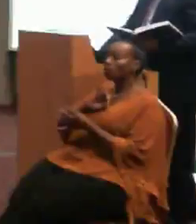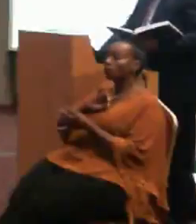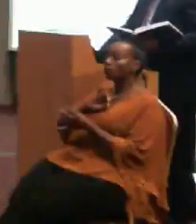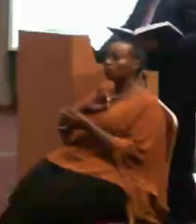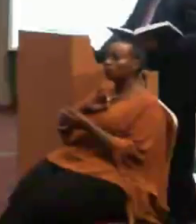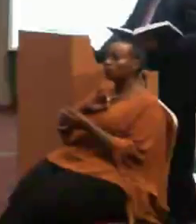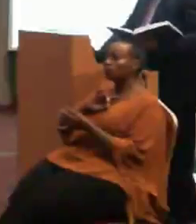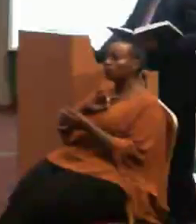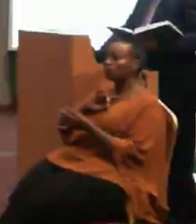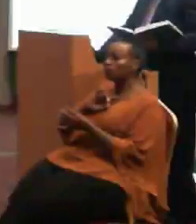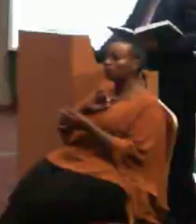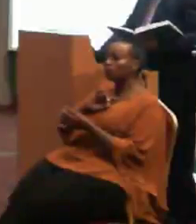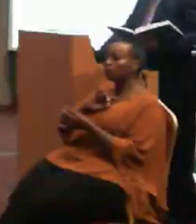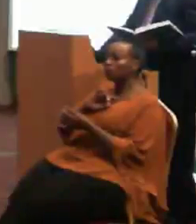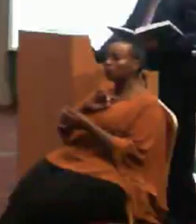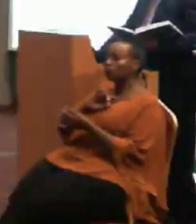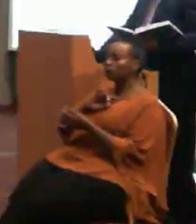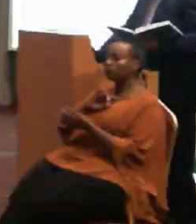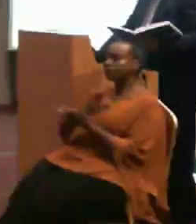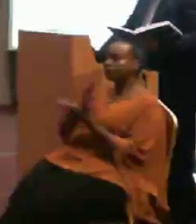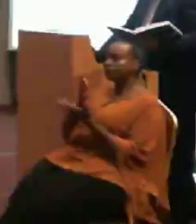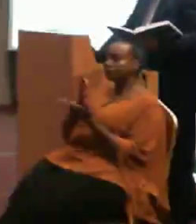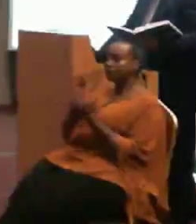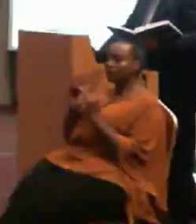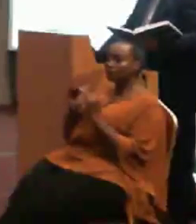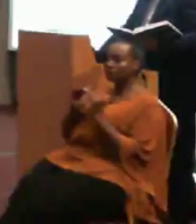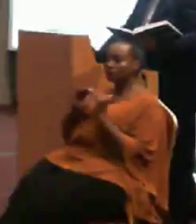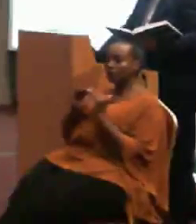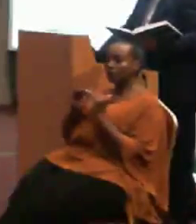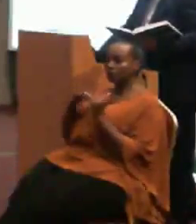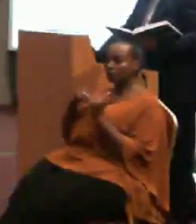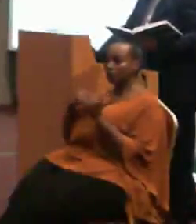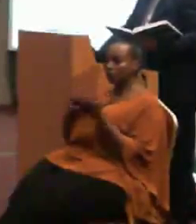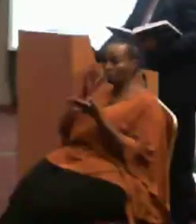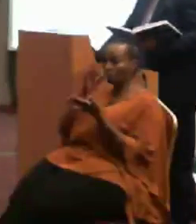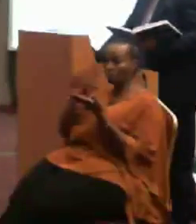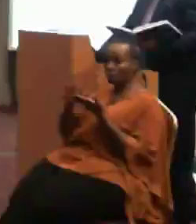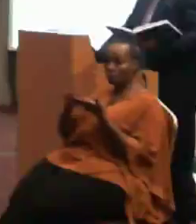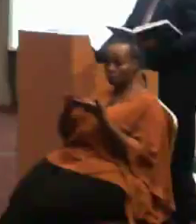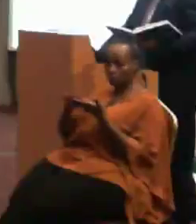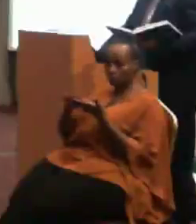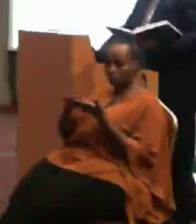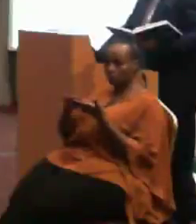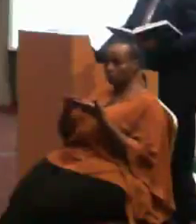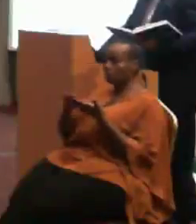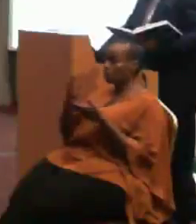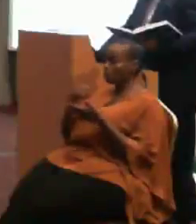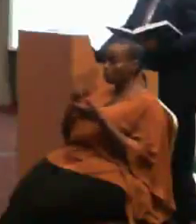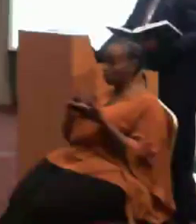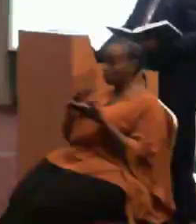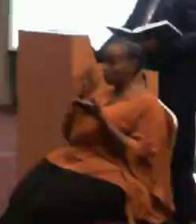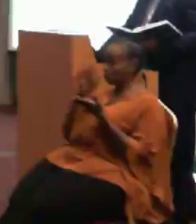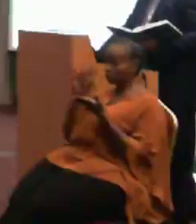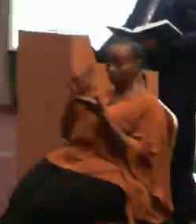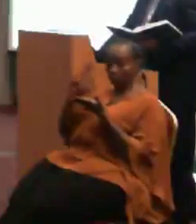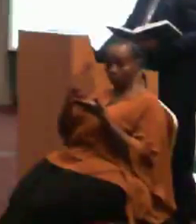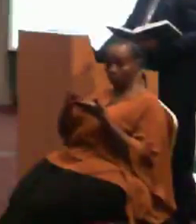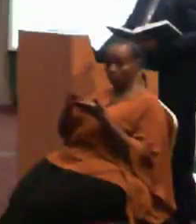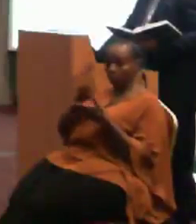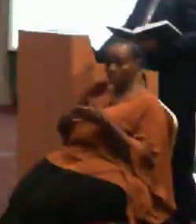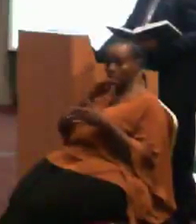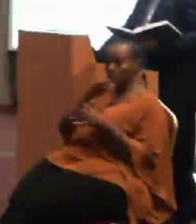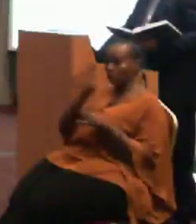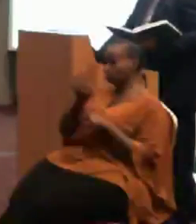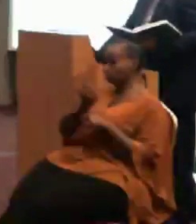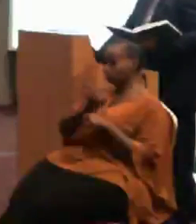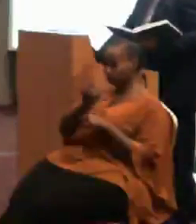into the standard that we apply? Remember that the standard that is applied, it is not only the